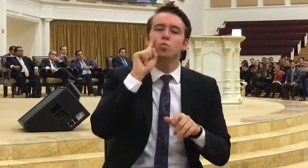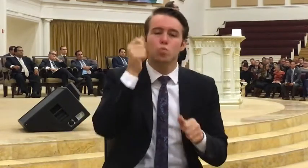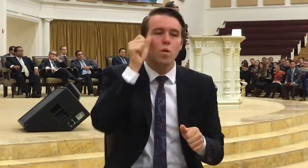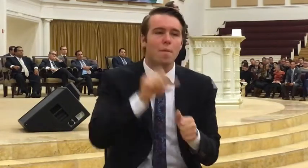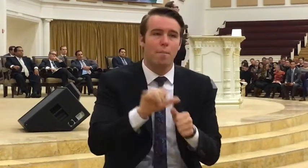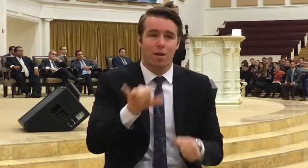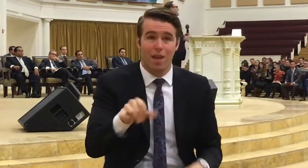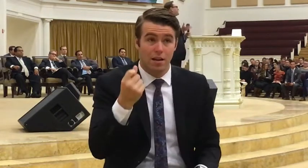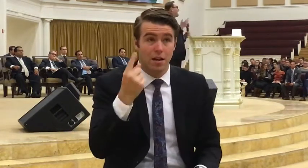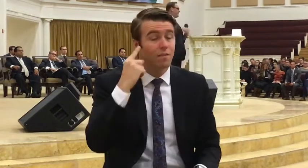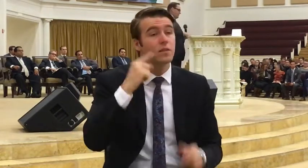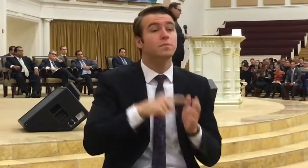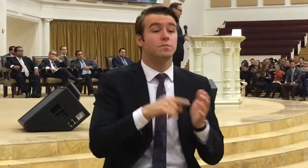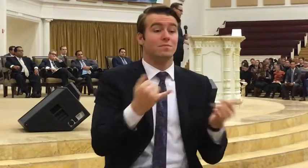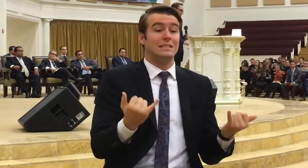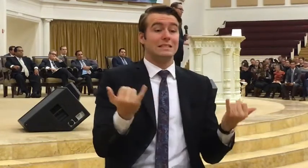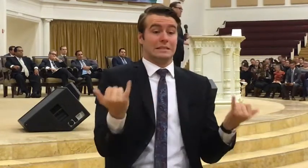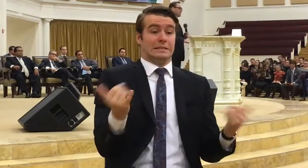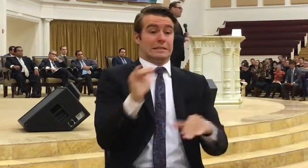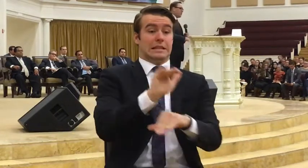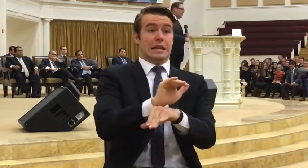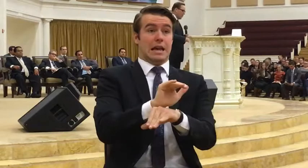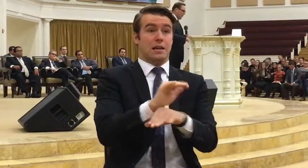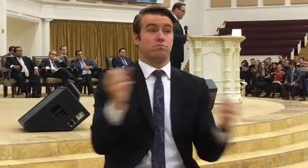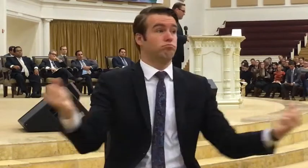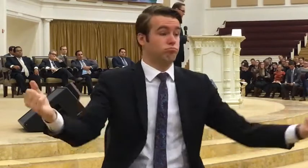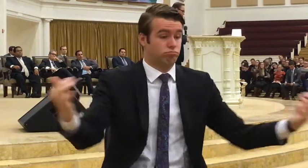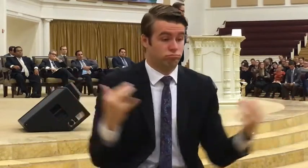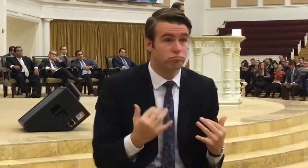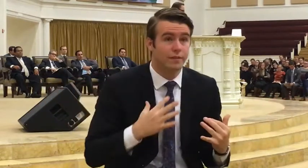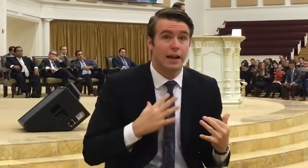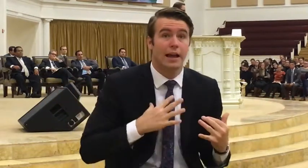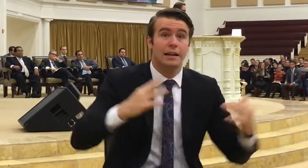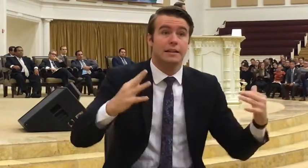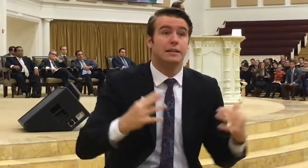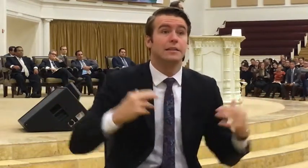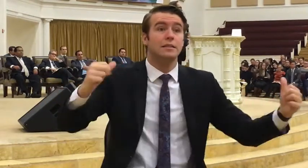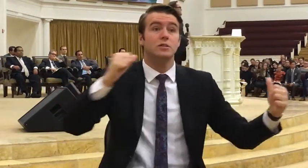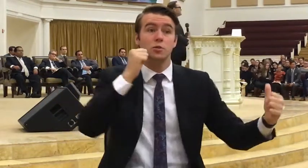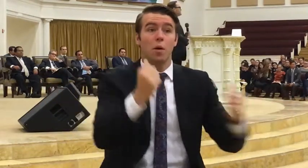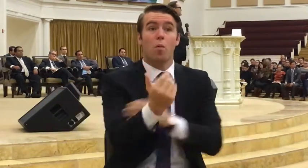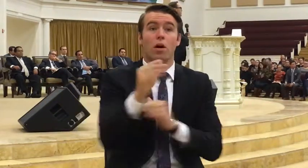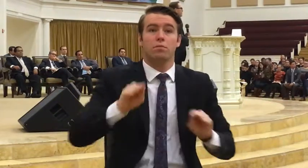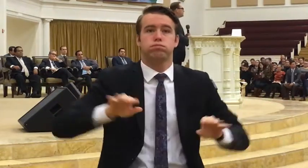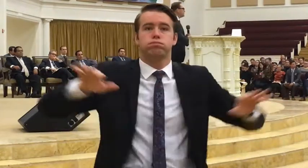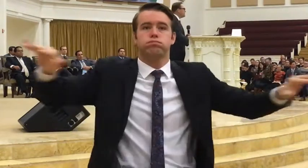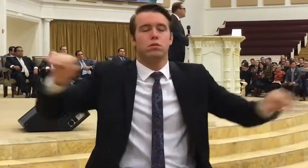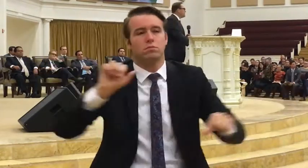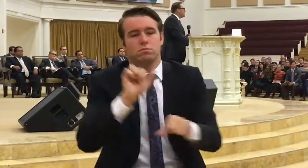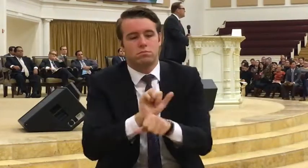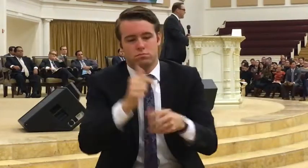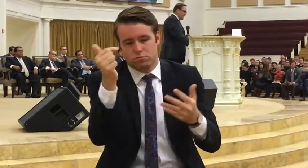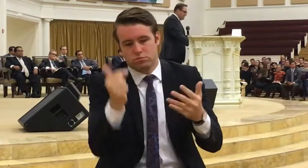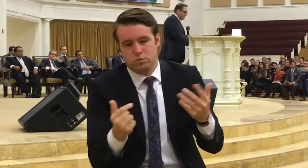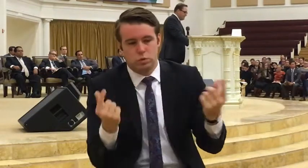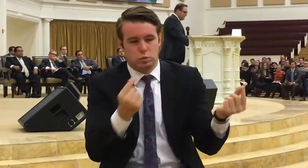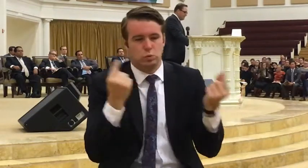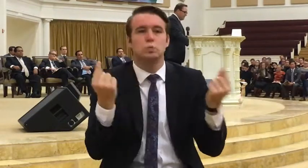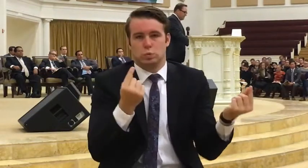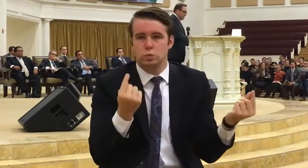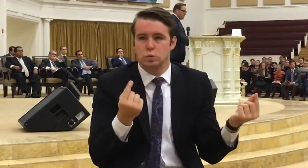this Sunday night we have gathered, but tomorrow morning we are scattered to serve the